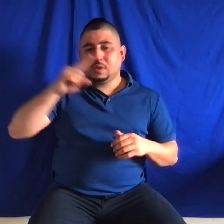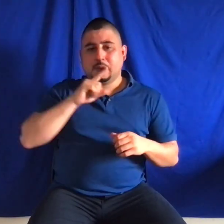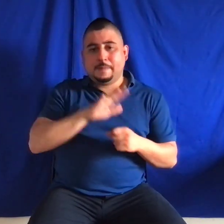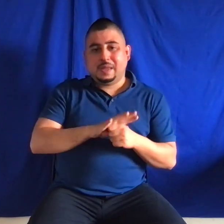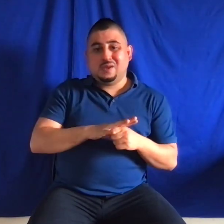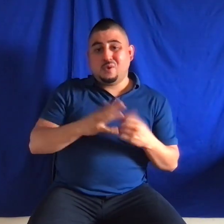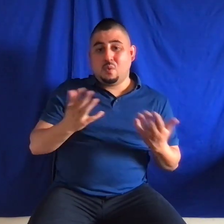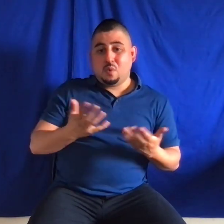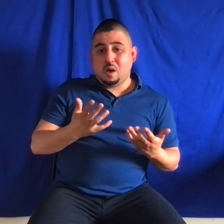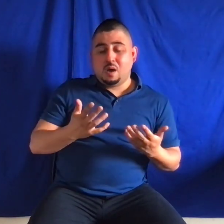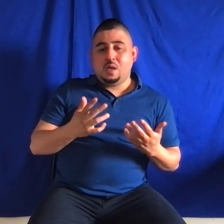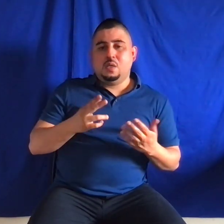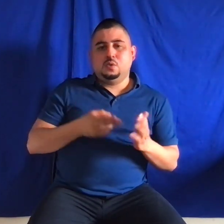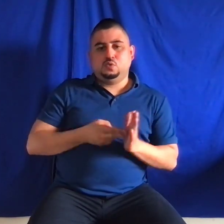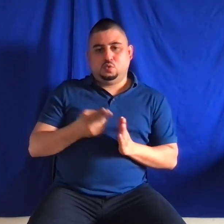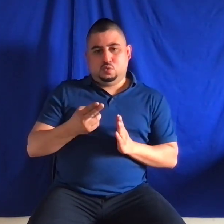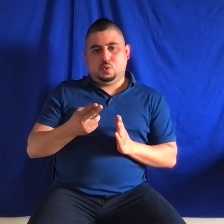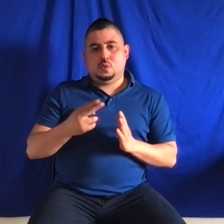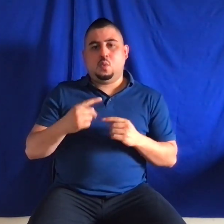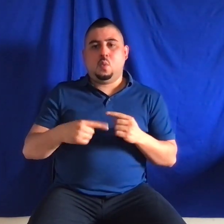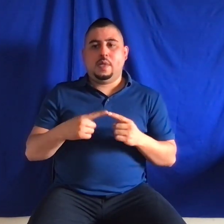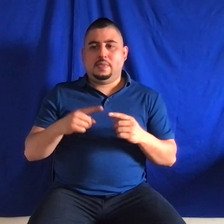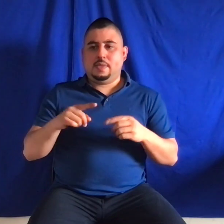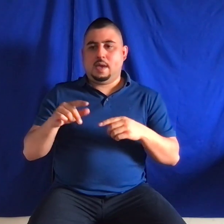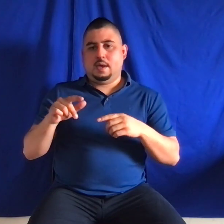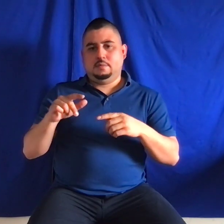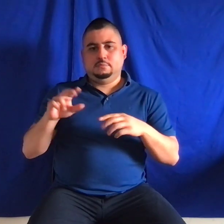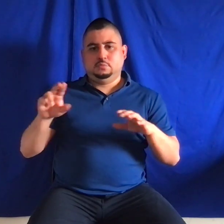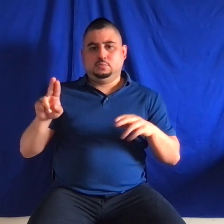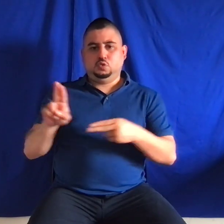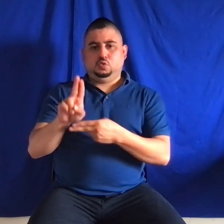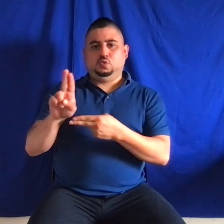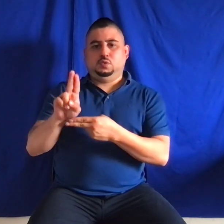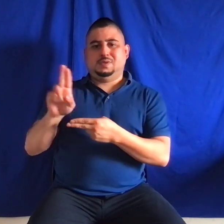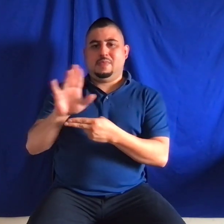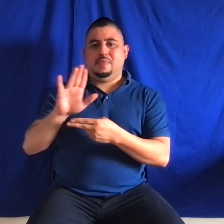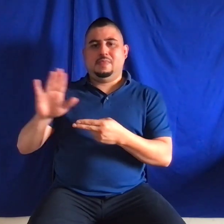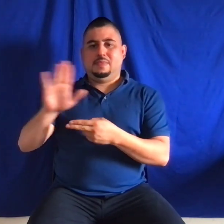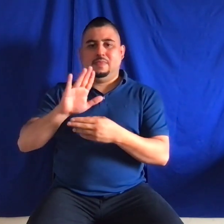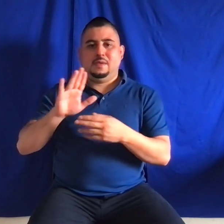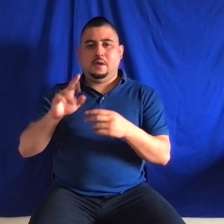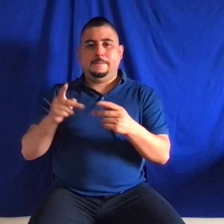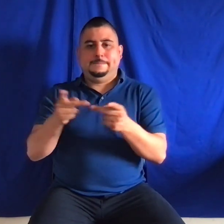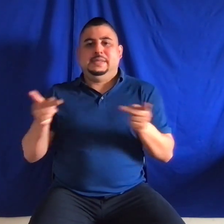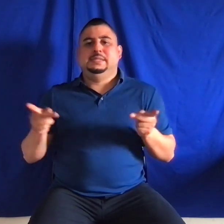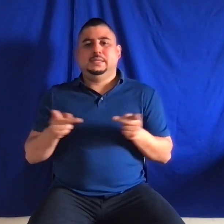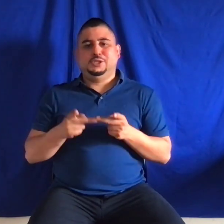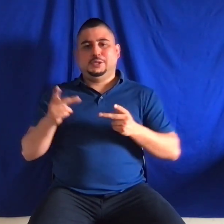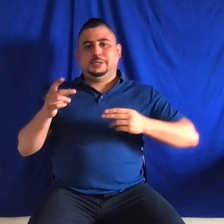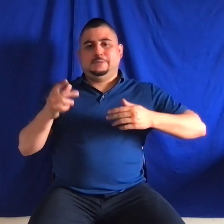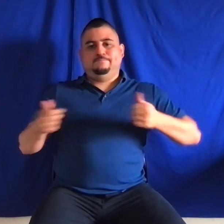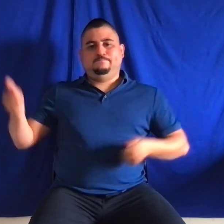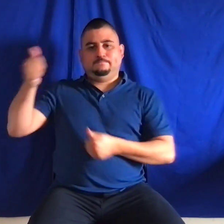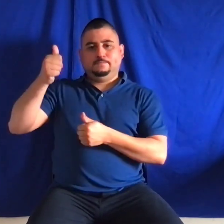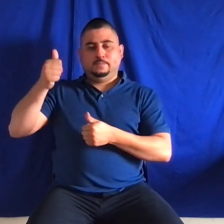to the truth as they exercise their leadership, we pray to the Lord. Lord, hear our